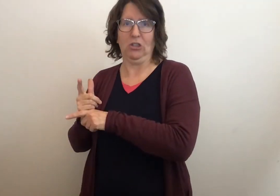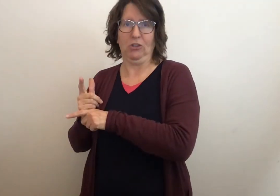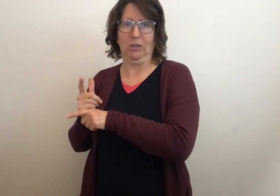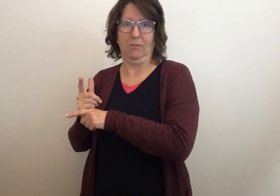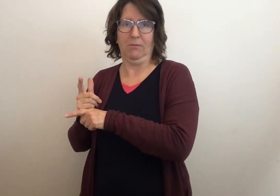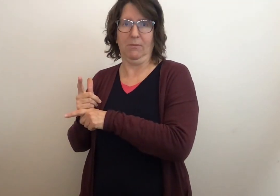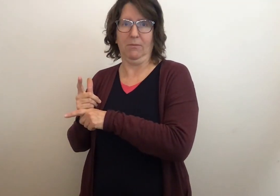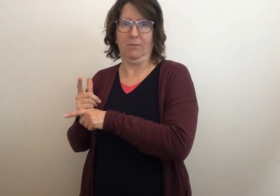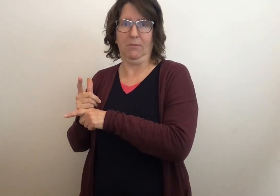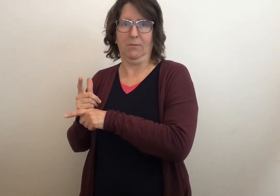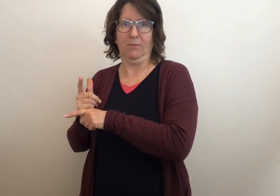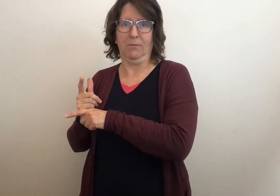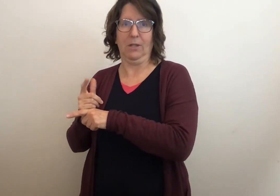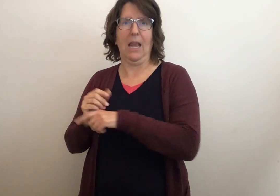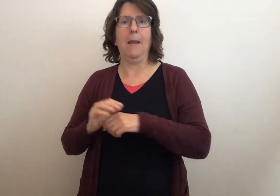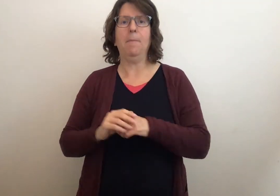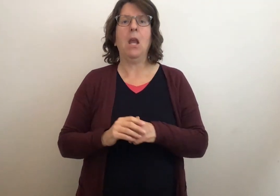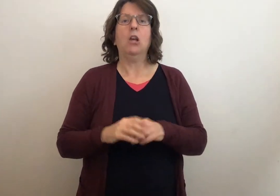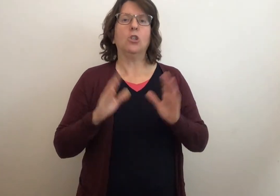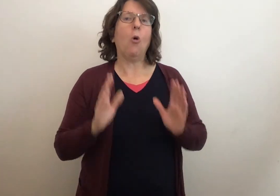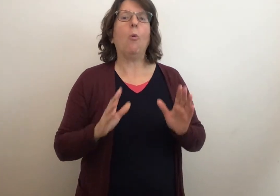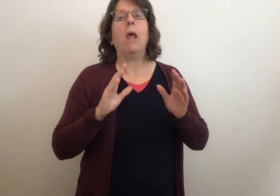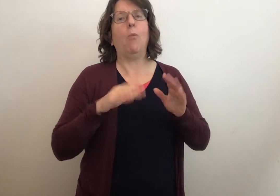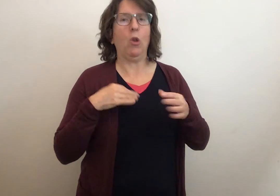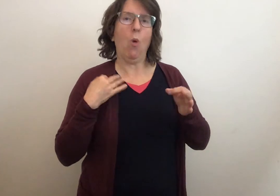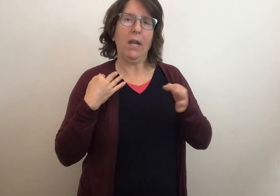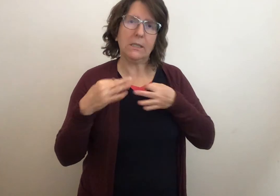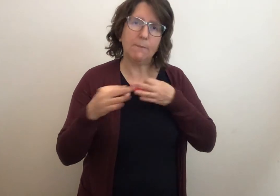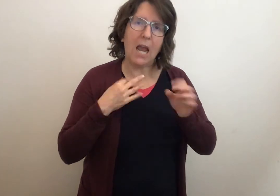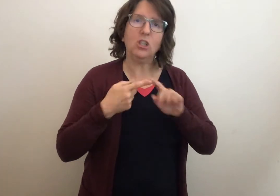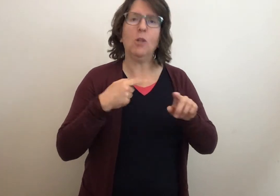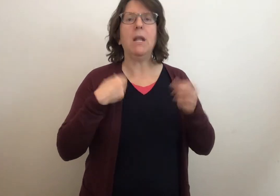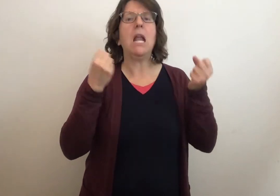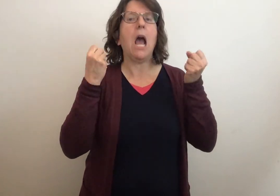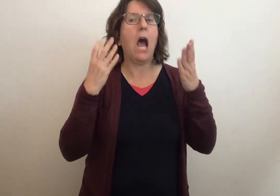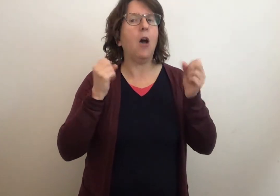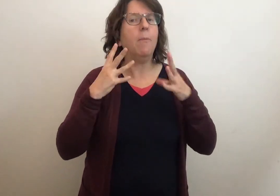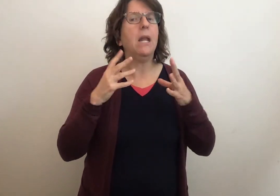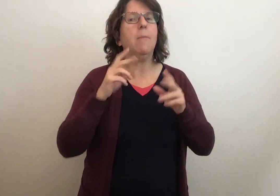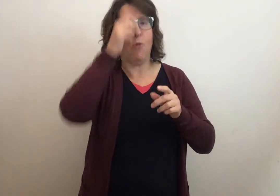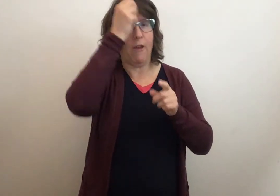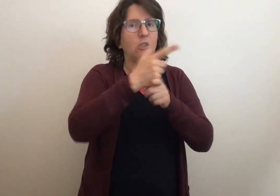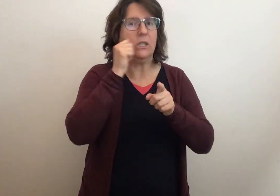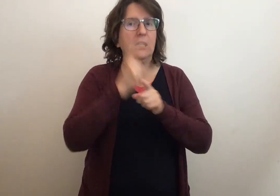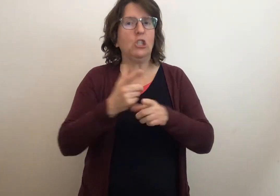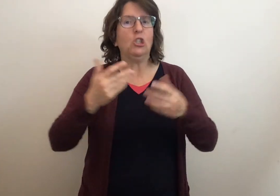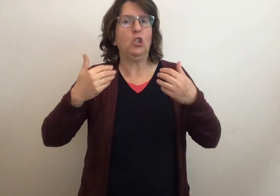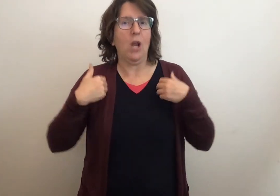sisters. Okay? So when you want to explain to me how many brothers and sisters you